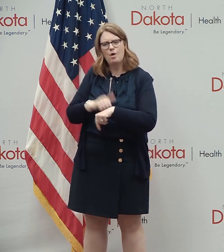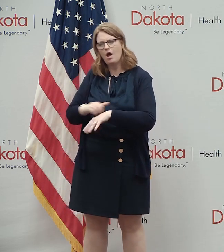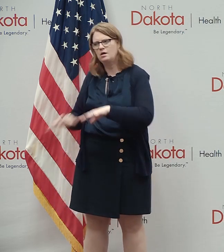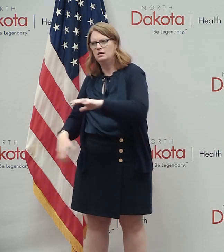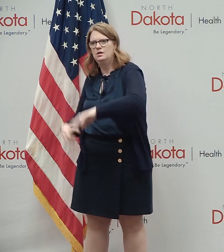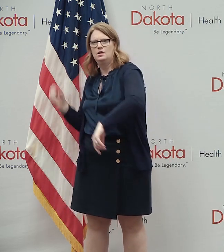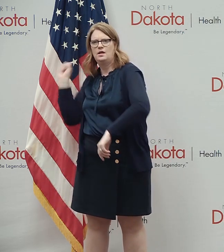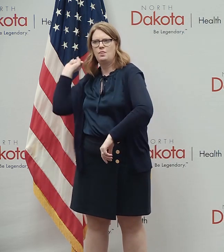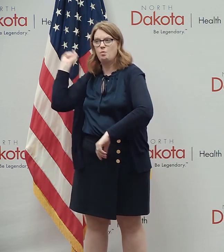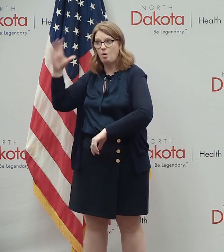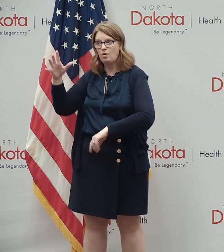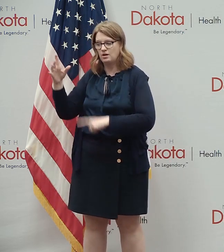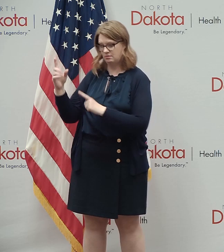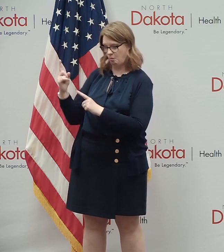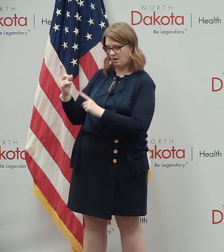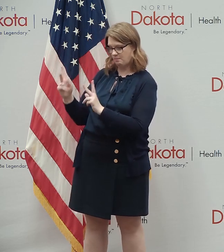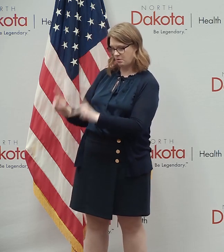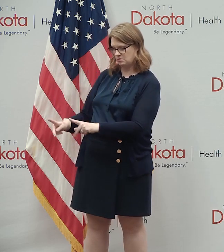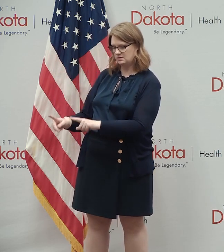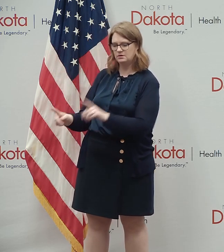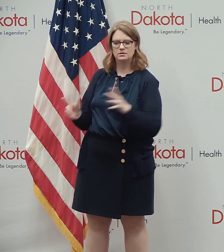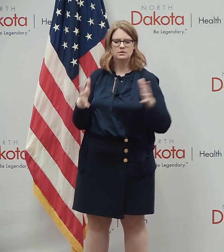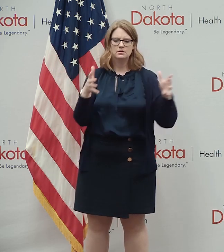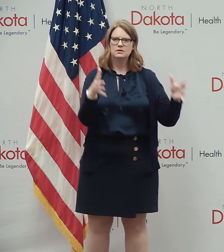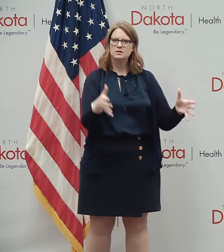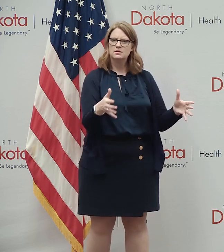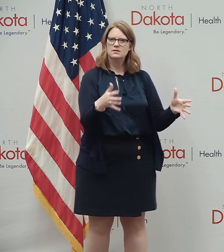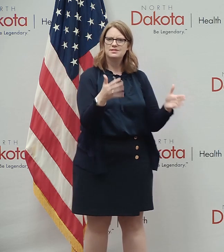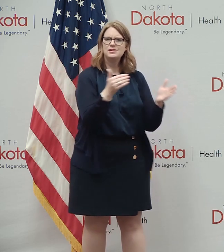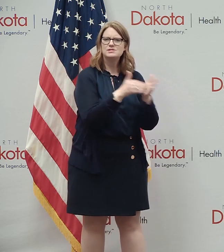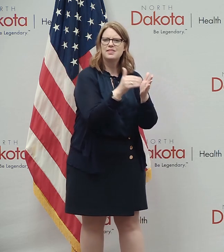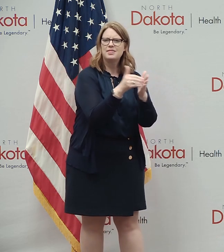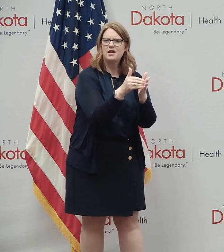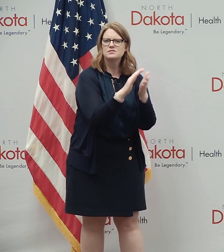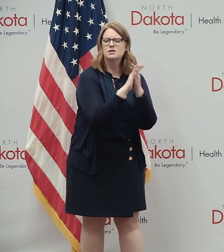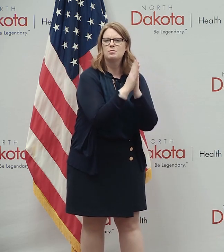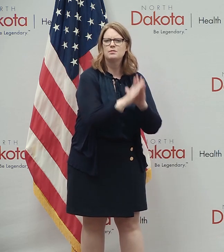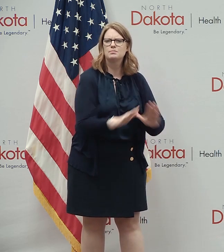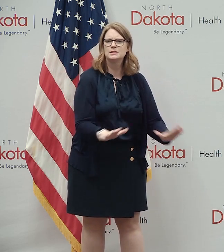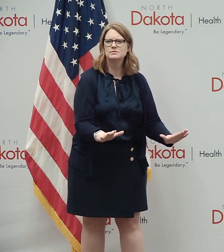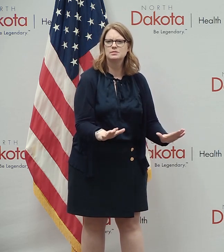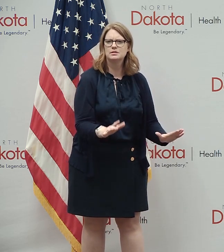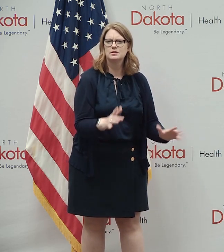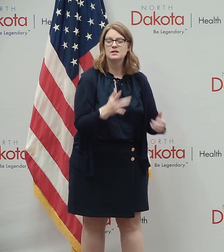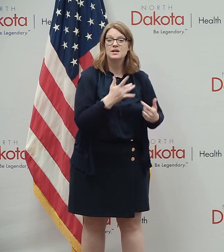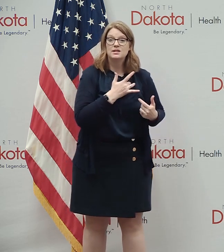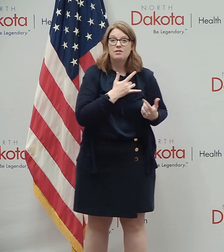1,000 or more that have remained peaceful and in their hearts just